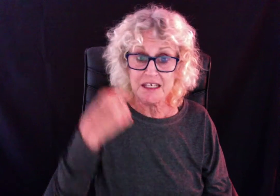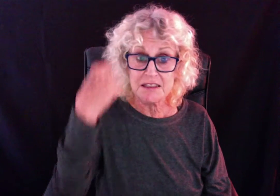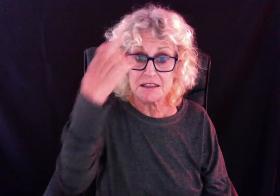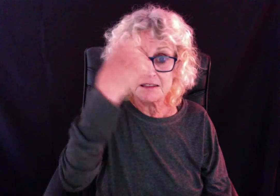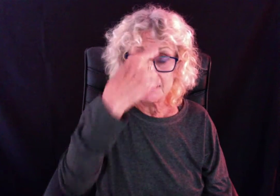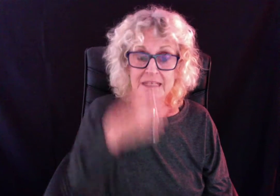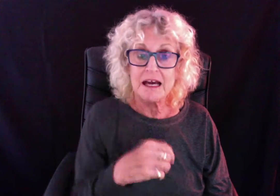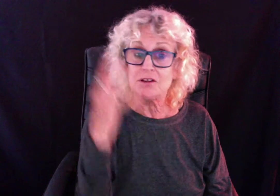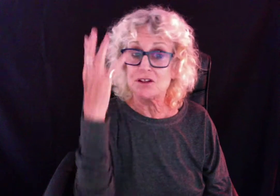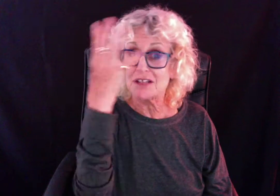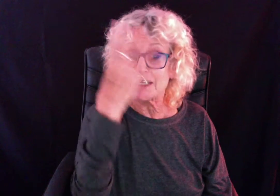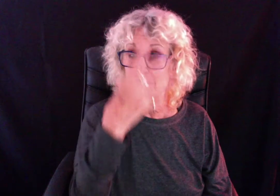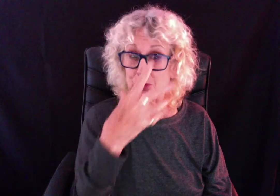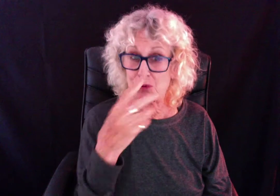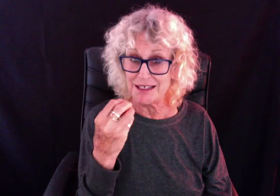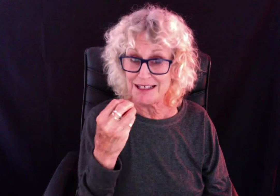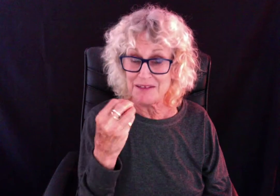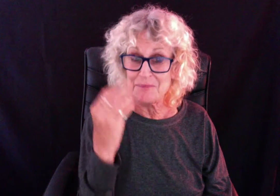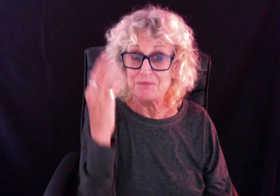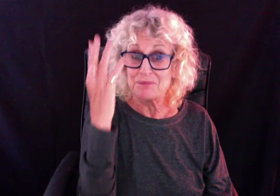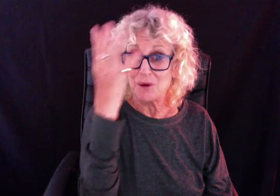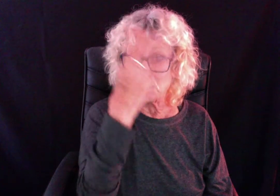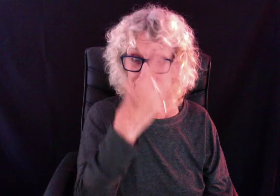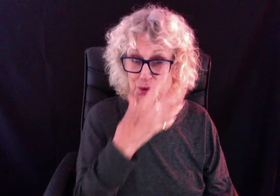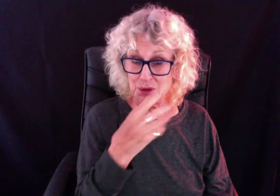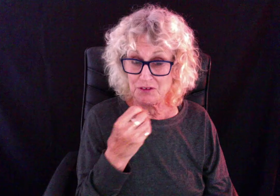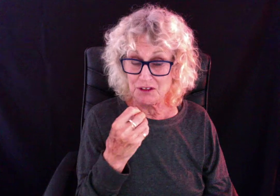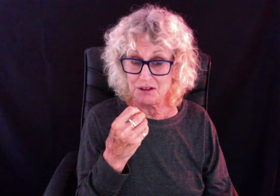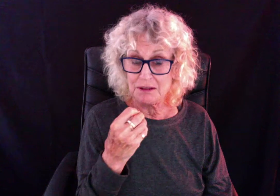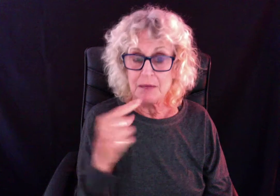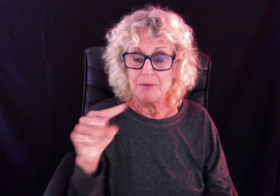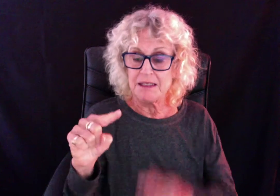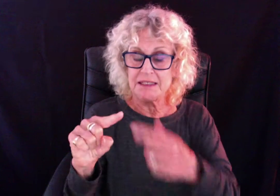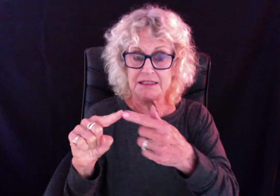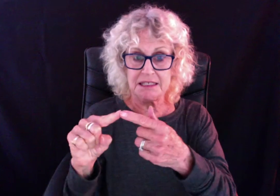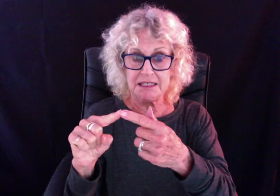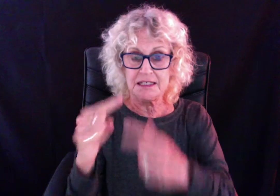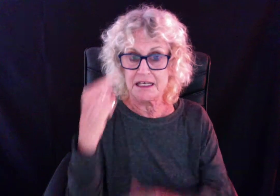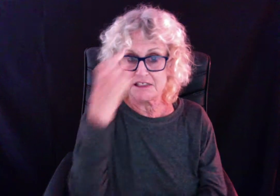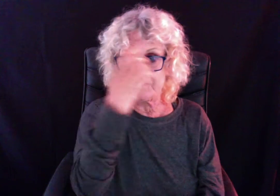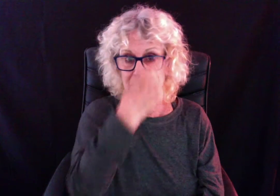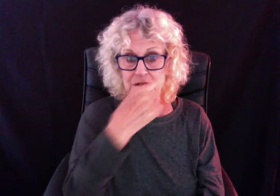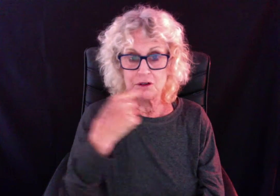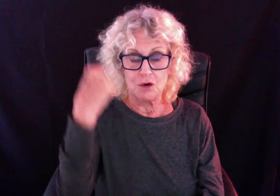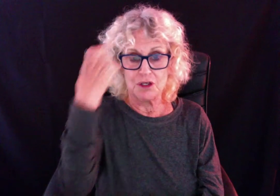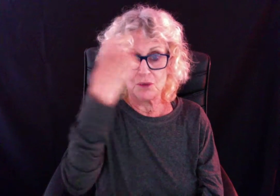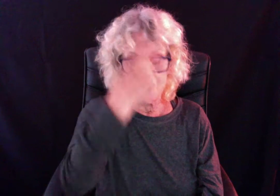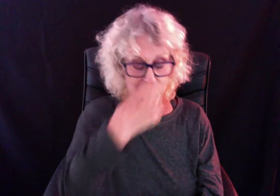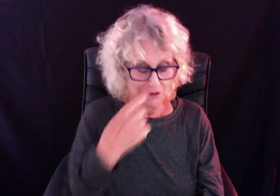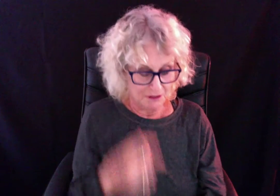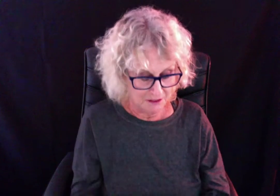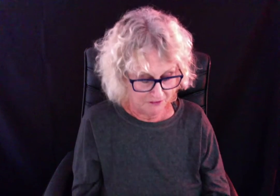Face kind of looks like pretty or beautiful, but it's the index finger going around the